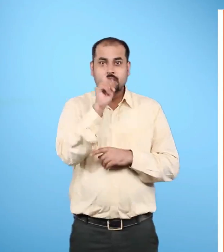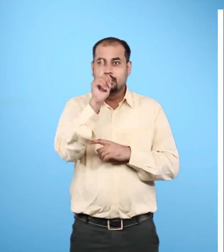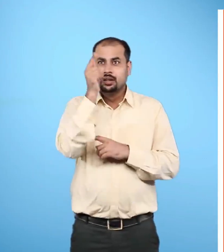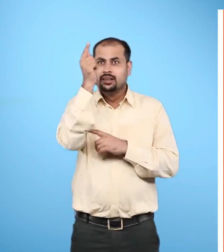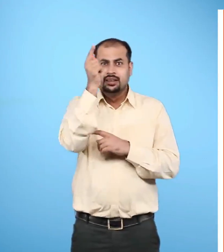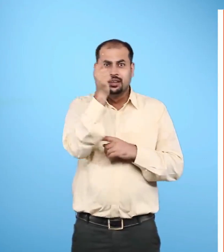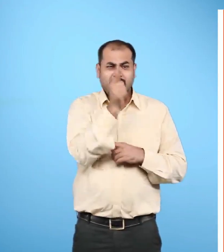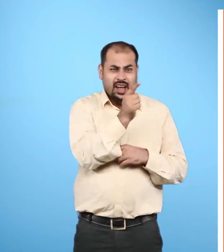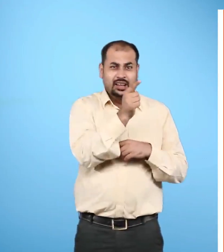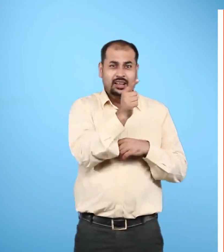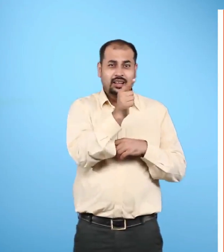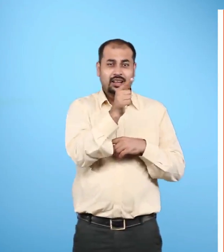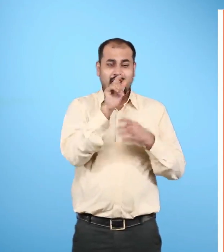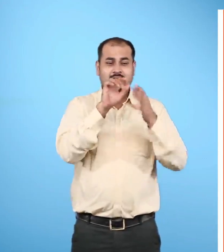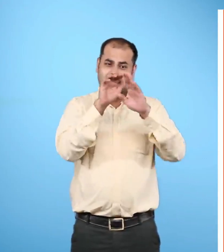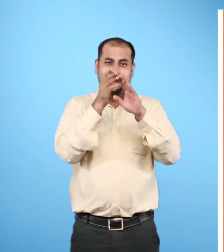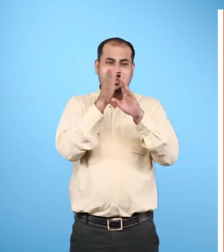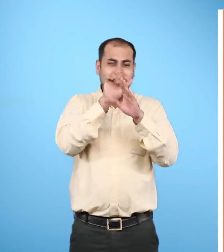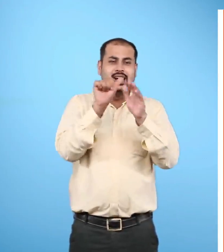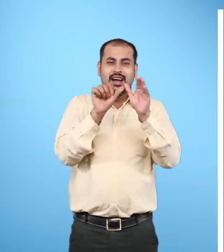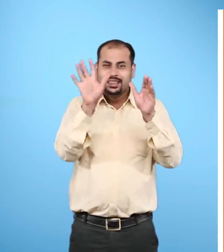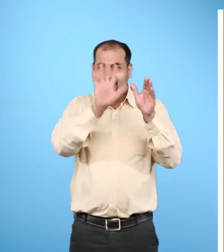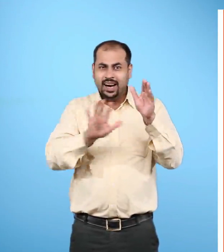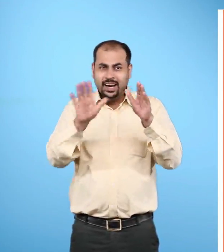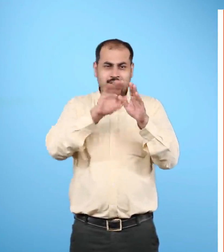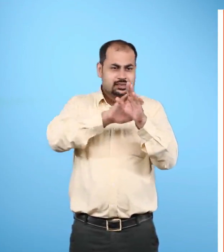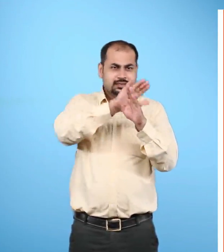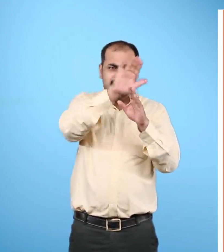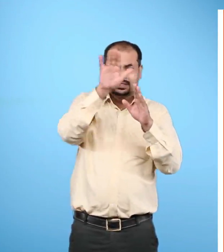Complete the shape so that its area is 4 square centimeters.